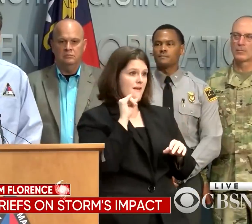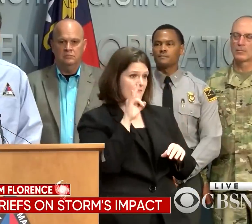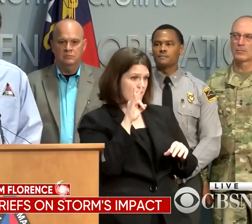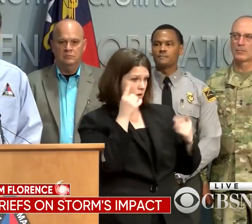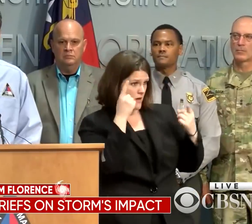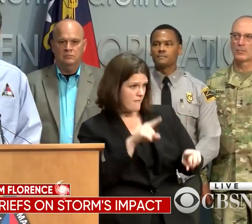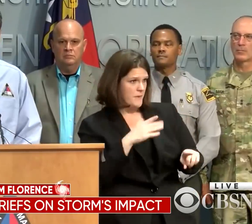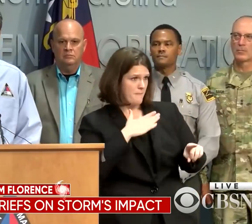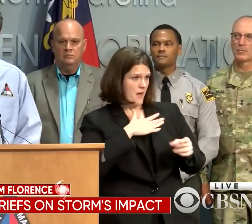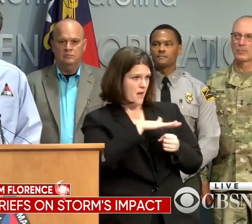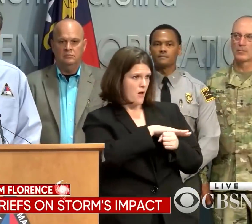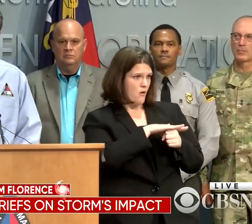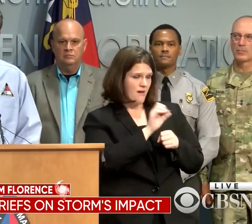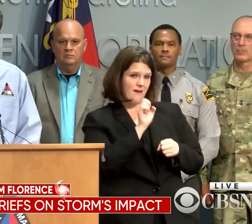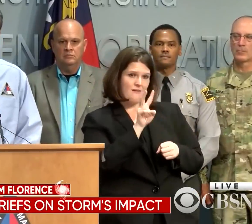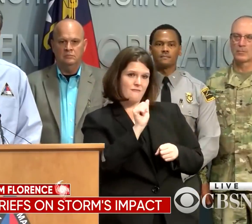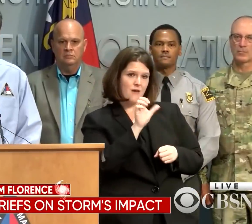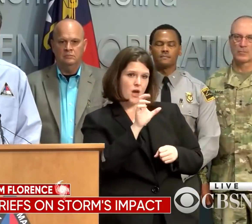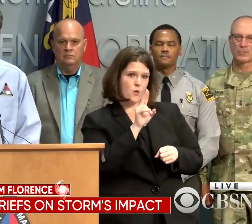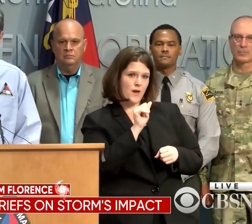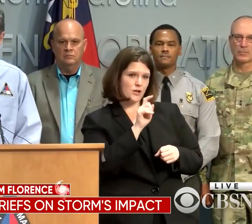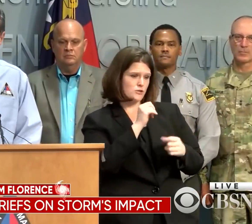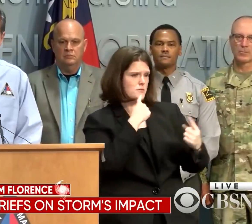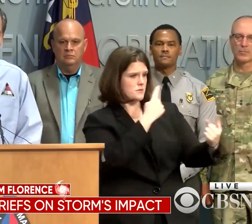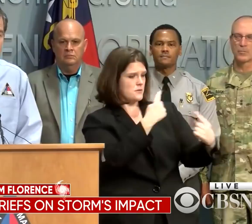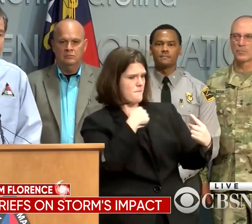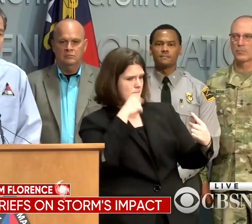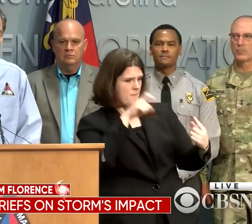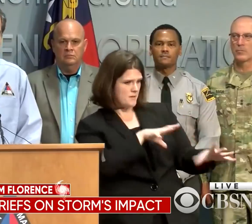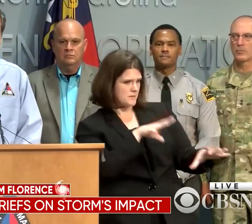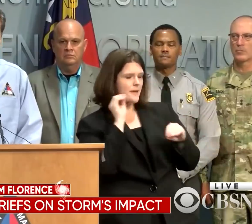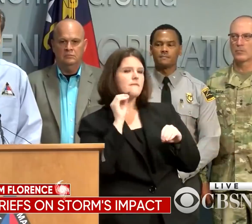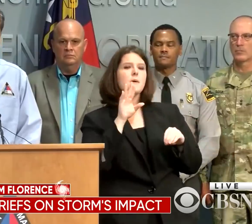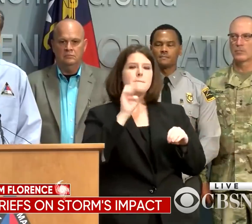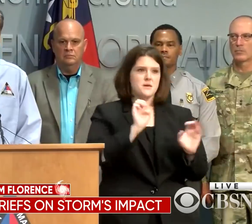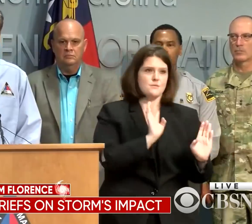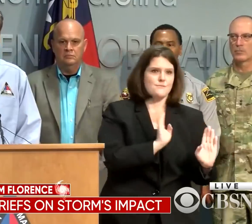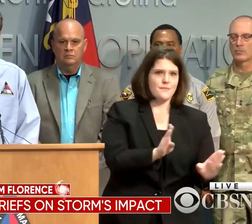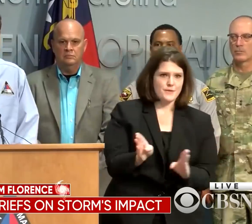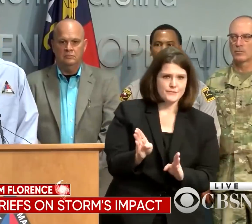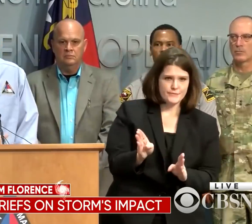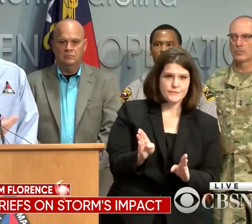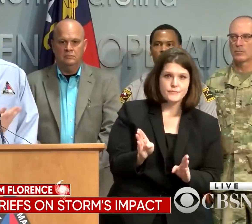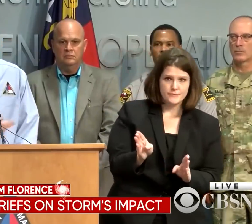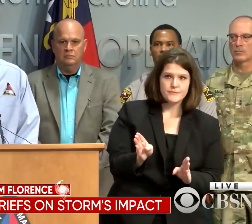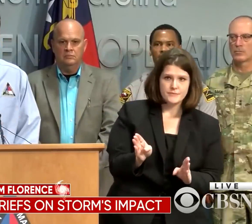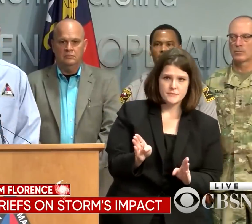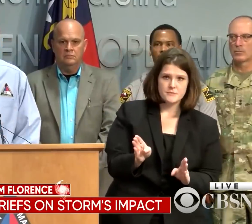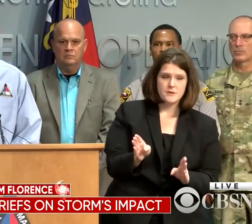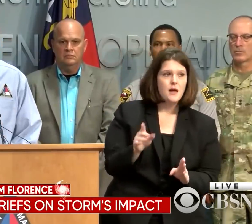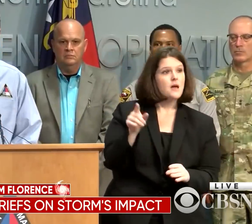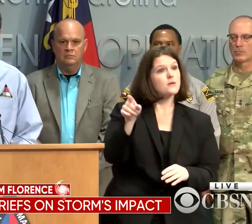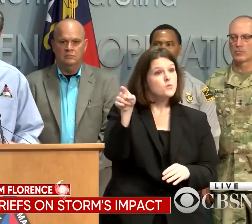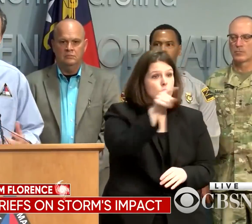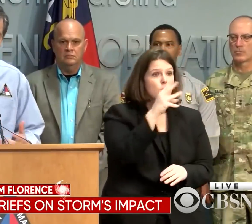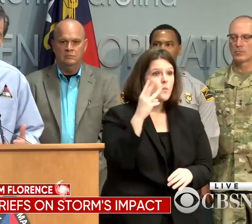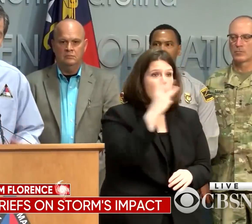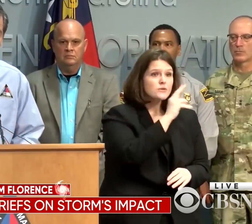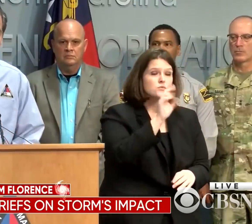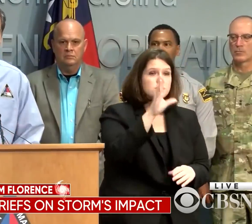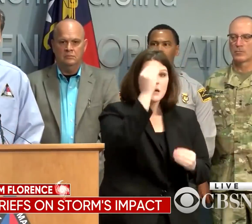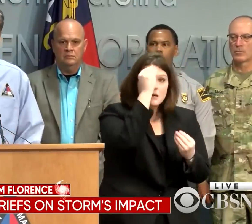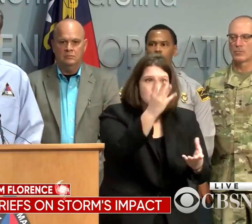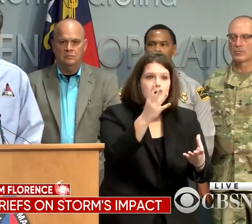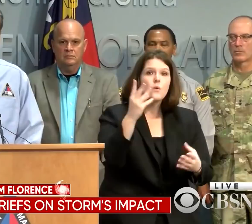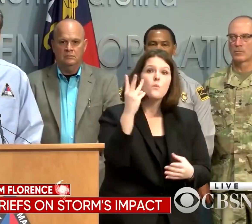evacuation orders that may come their way, and to be on their toes. and this goes to the people of Western North Carolina.